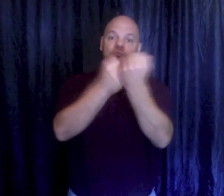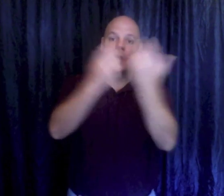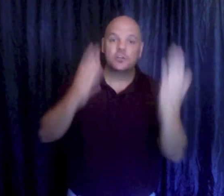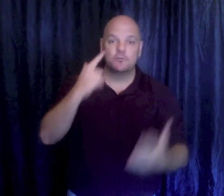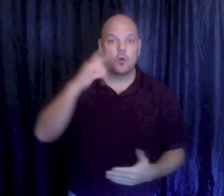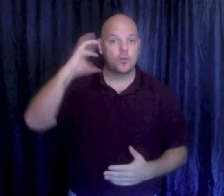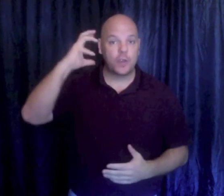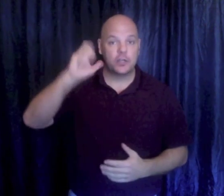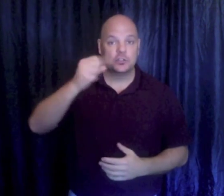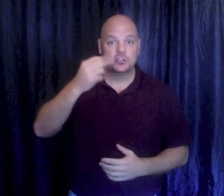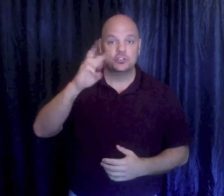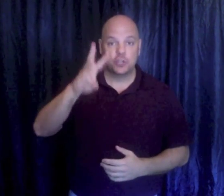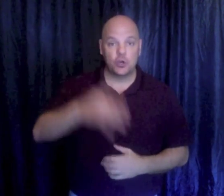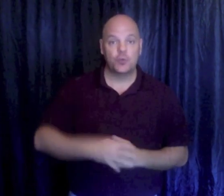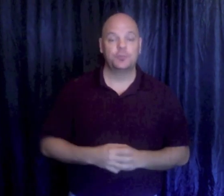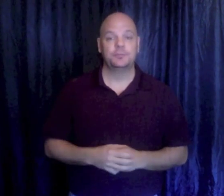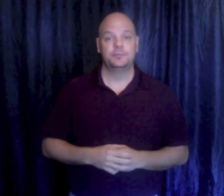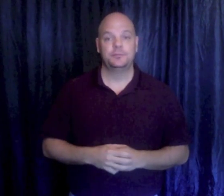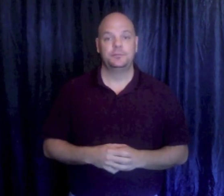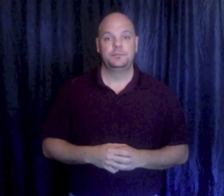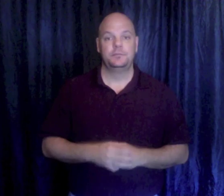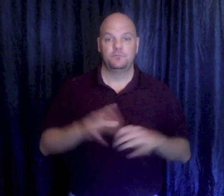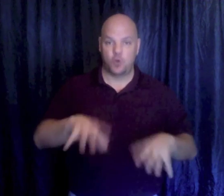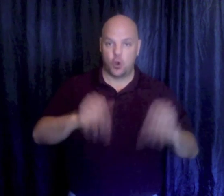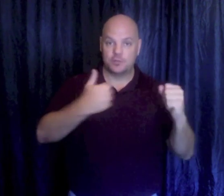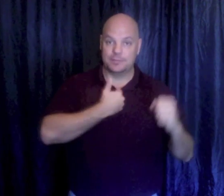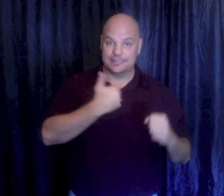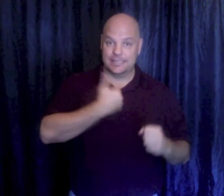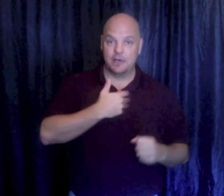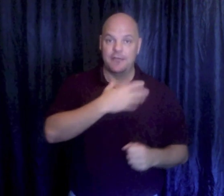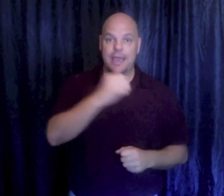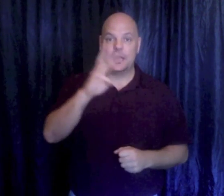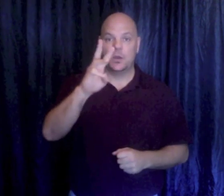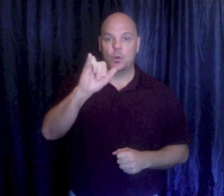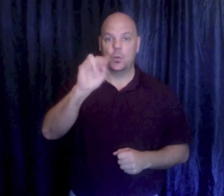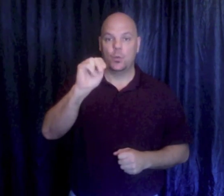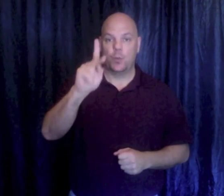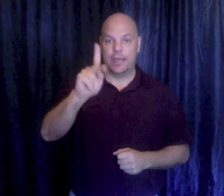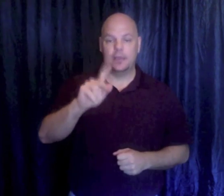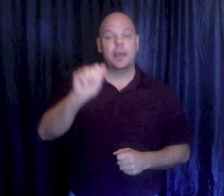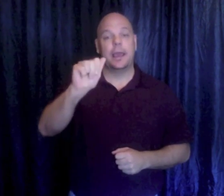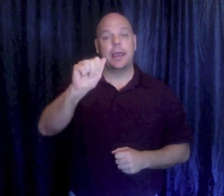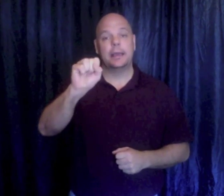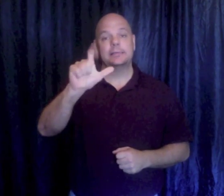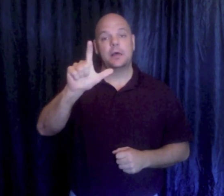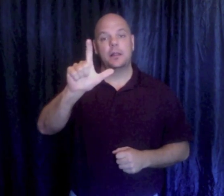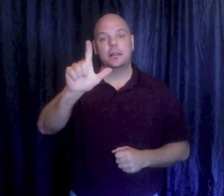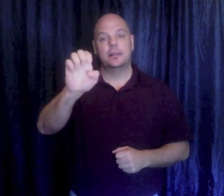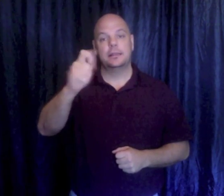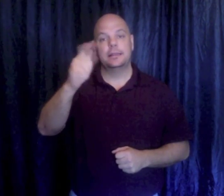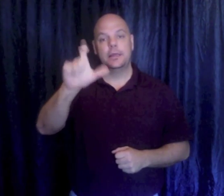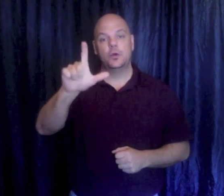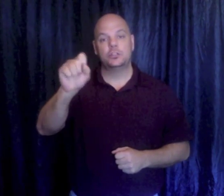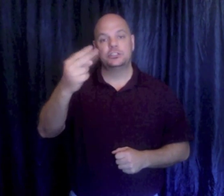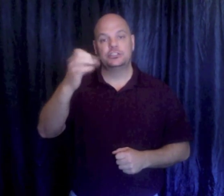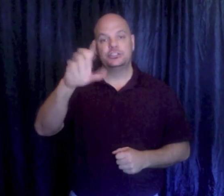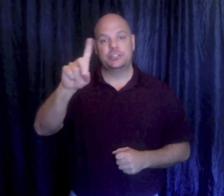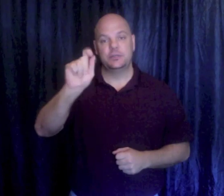radio show, hosting myself and Wink. Of course, ASLLegalShield.com, WinkASL.com,